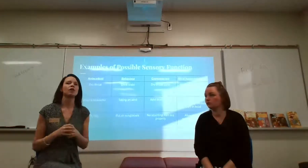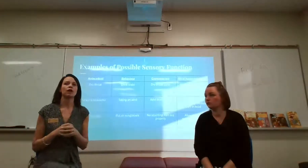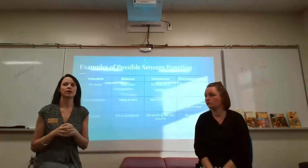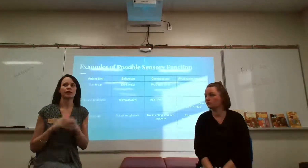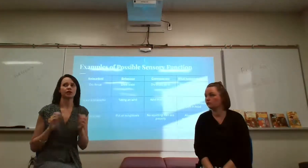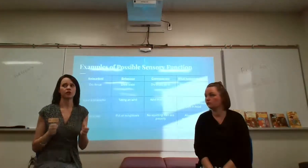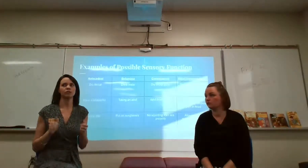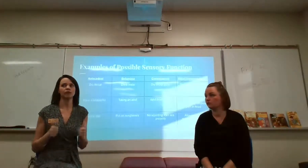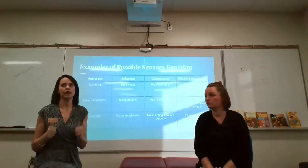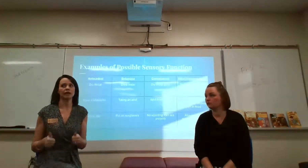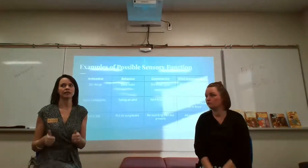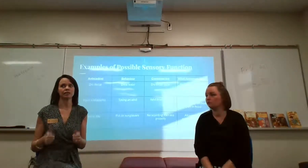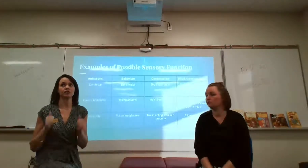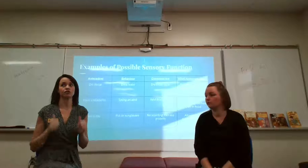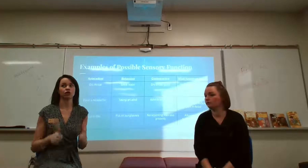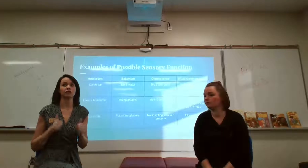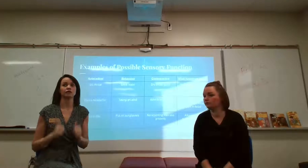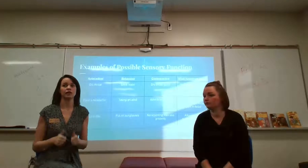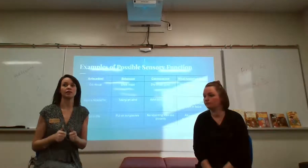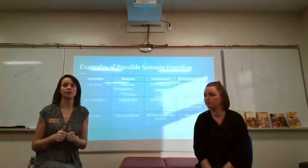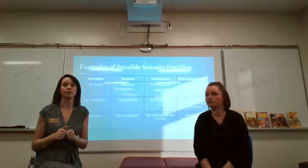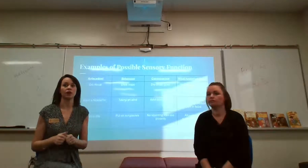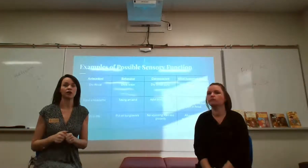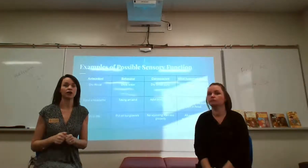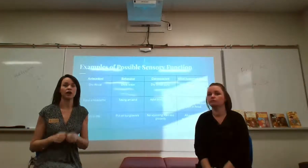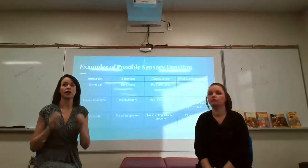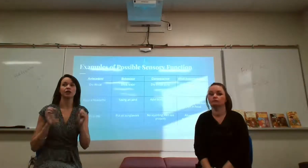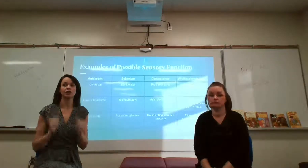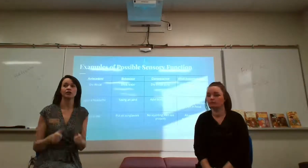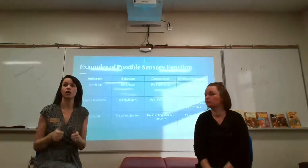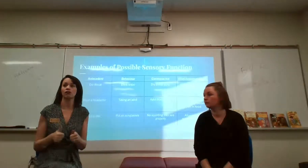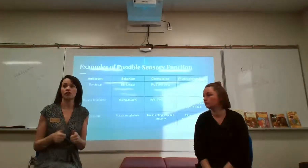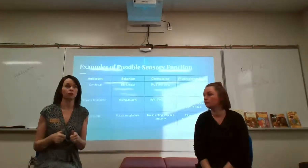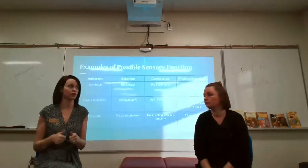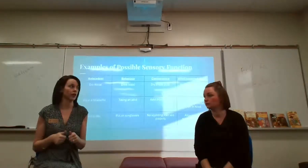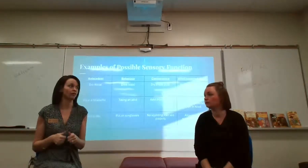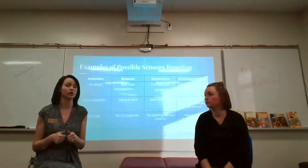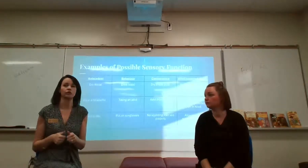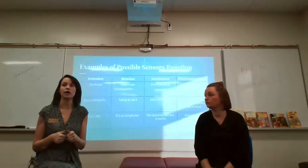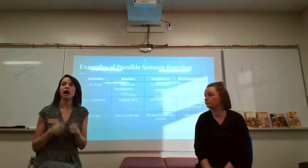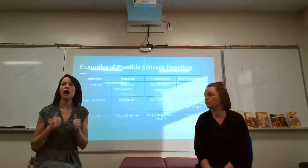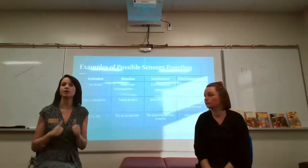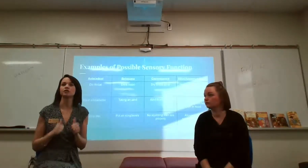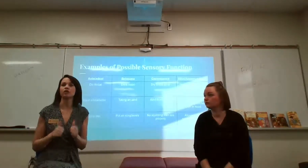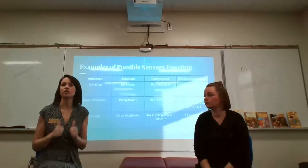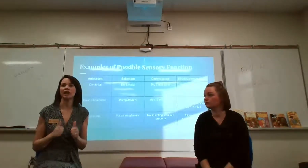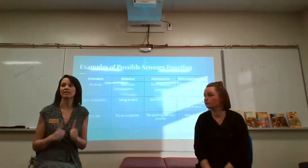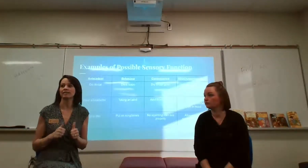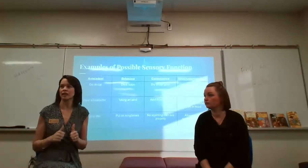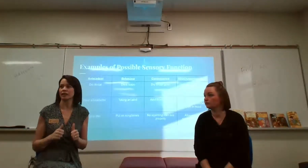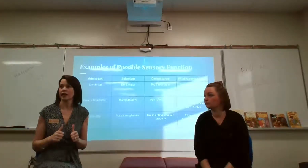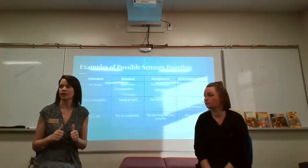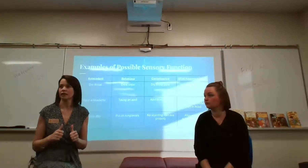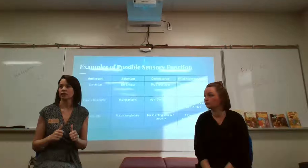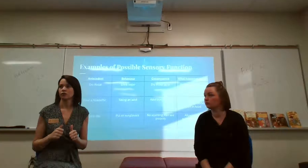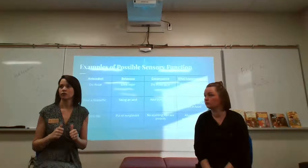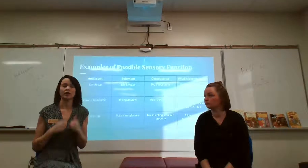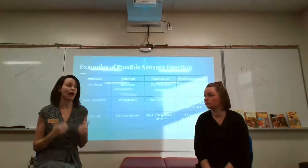right? That should be the case if it's strictly a sensory function and you've solved it with the headphones. I don't know of cases like that right now